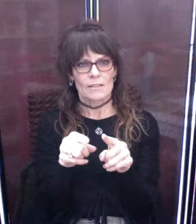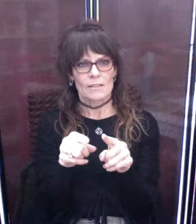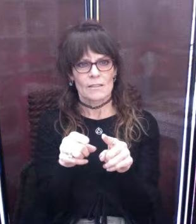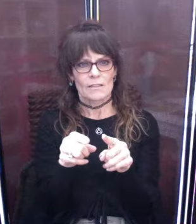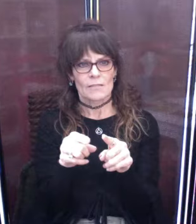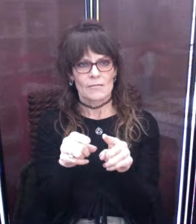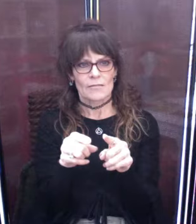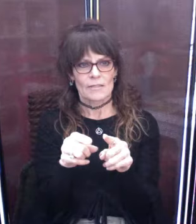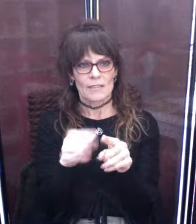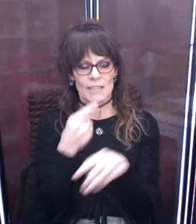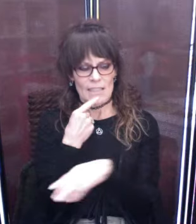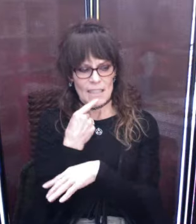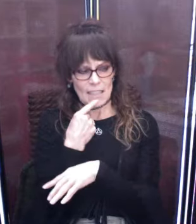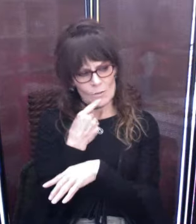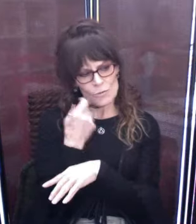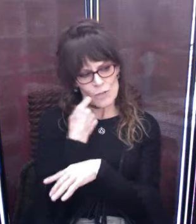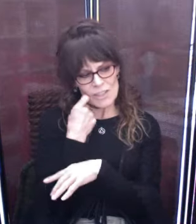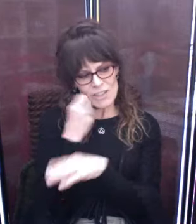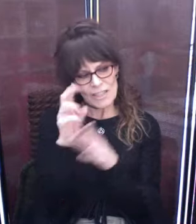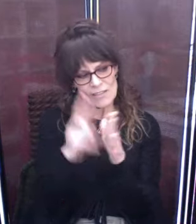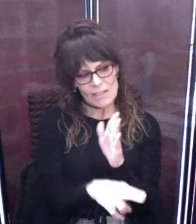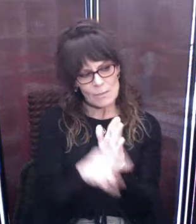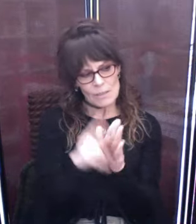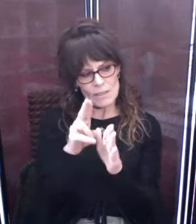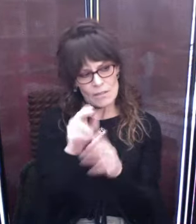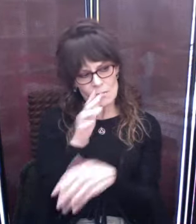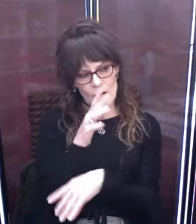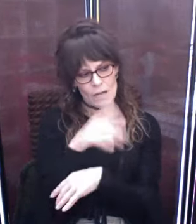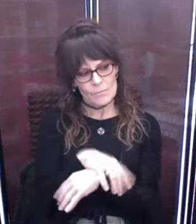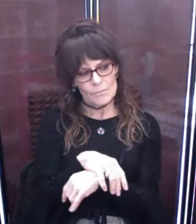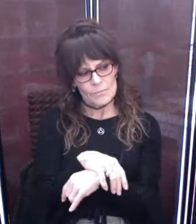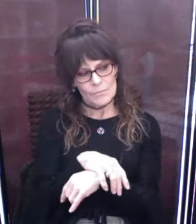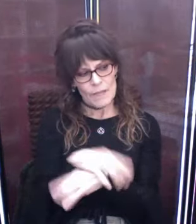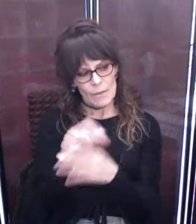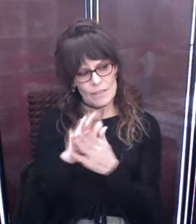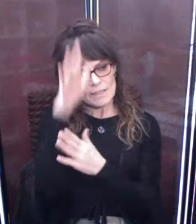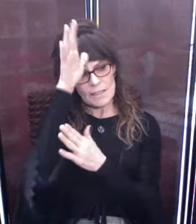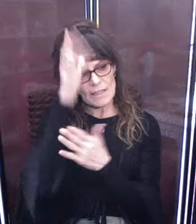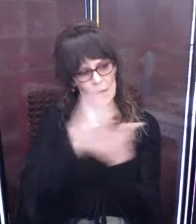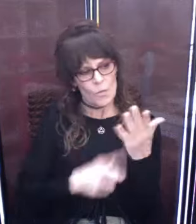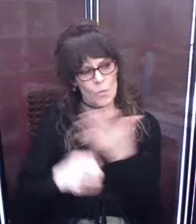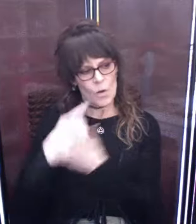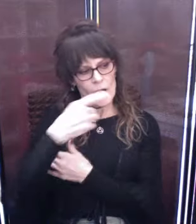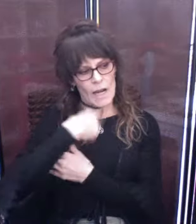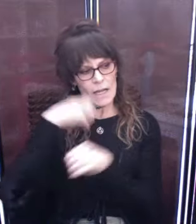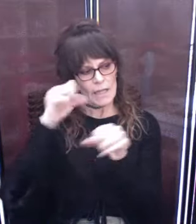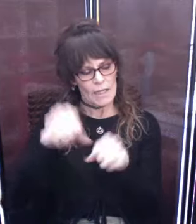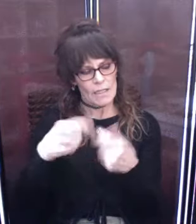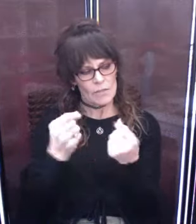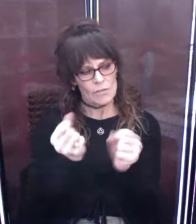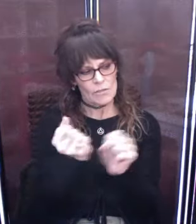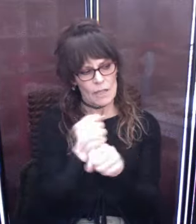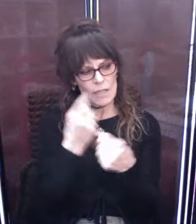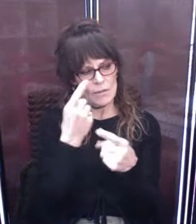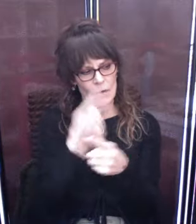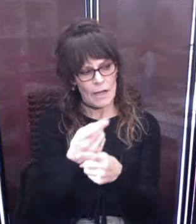And I said, I was just at the cemetery, Mom. And I was asking Dad what I could do to make things right. And then the thought